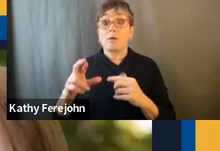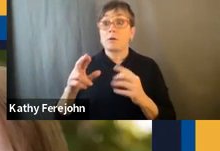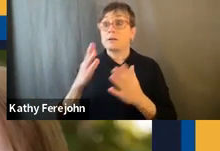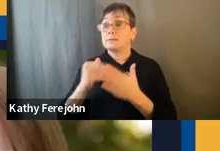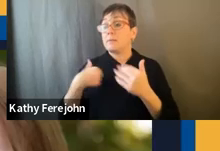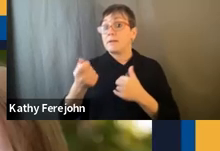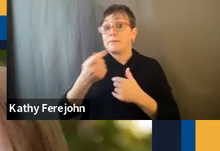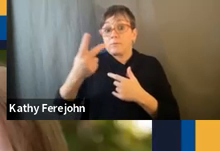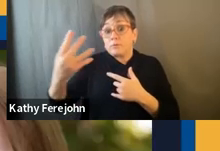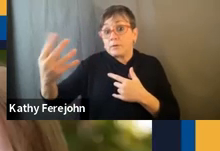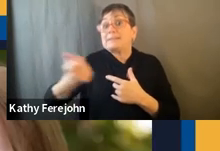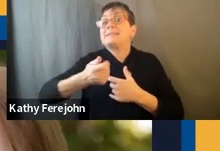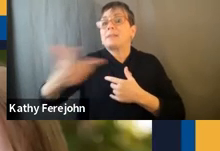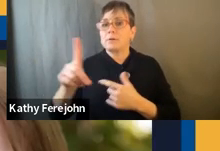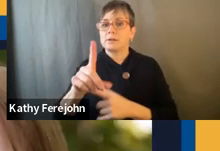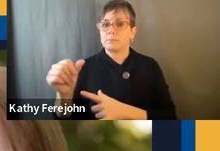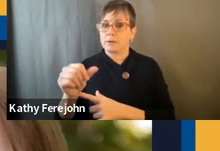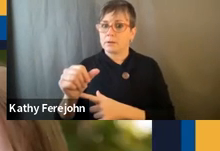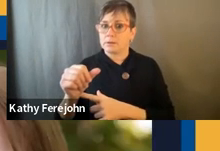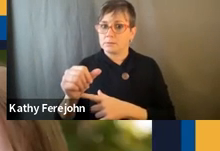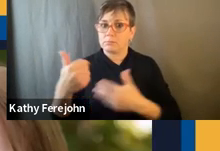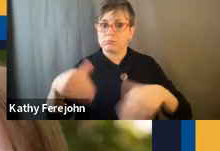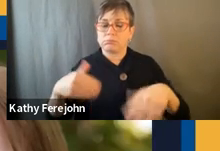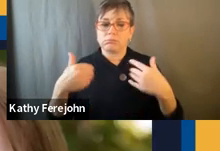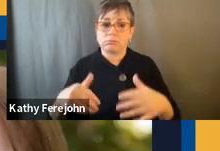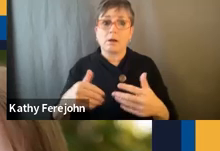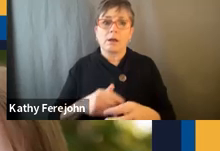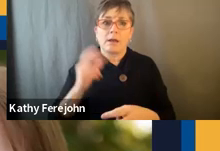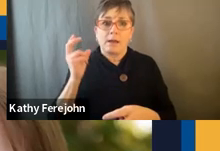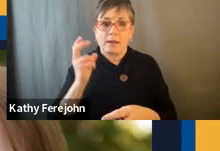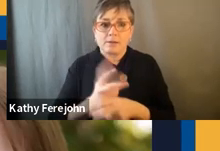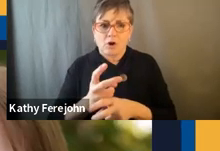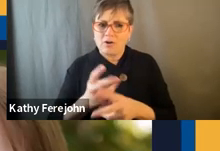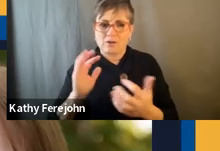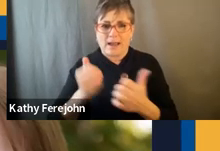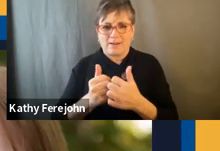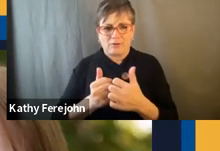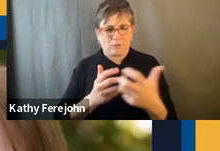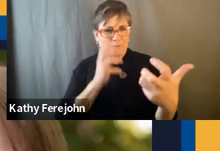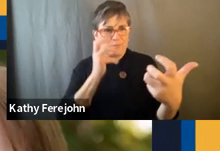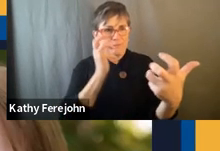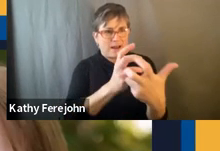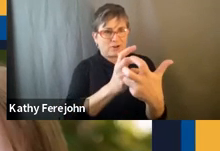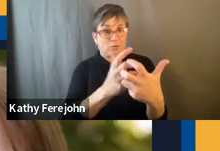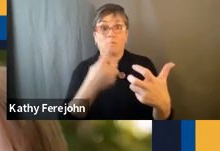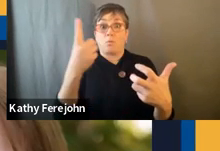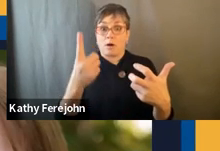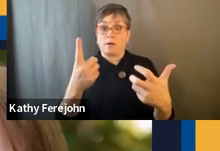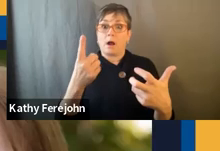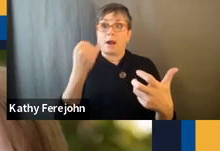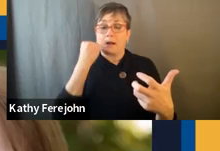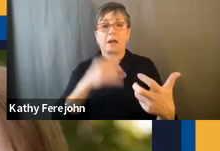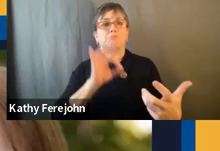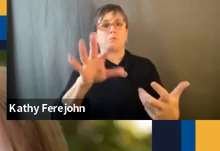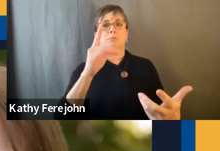four. That's, again, why it's so hard to really have one size fits all. And with that, we need to remember to include